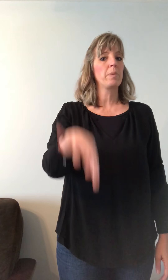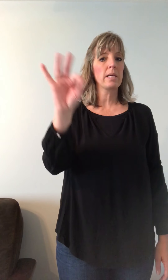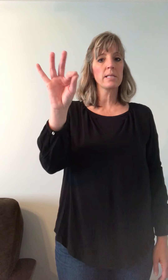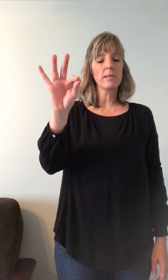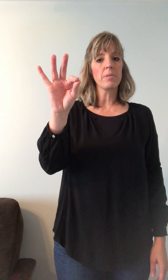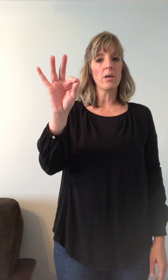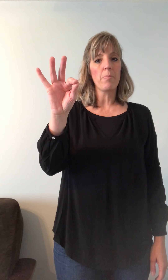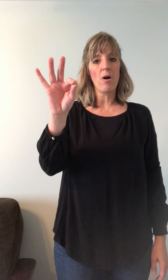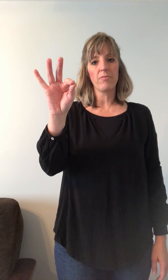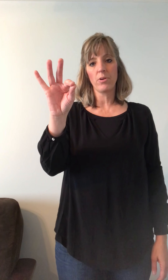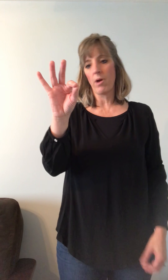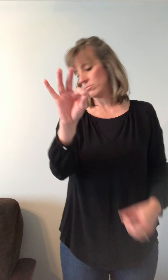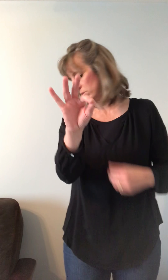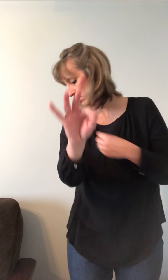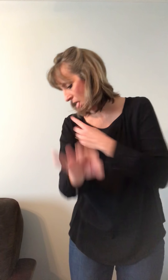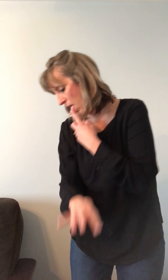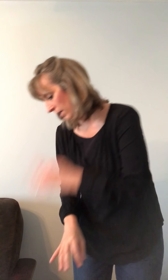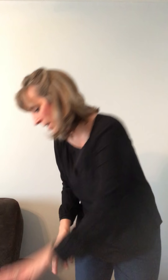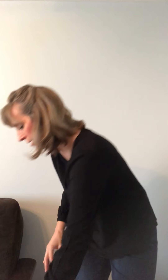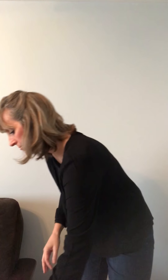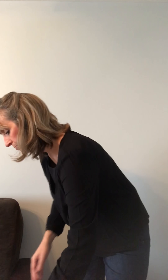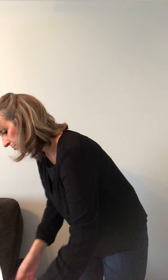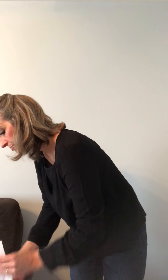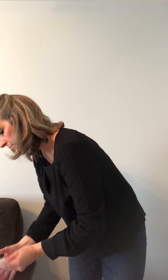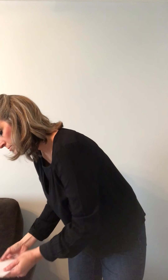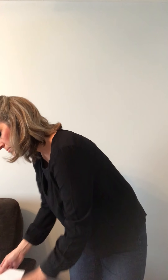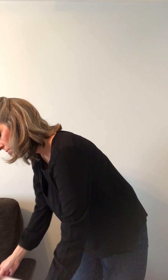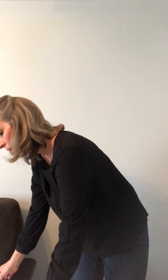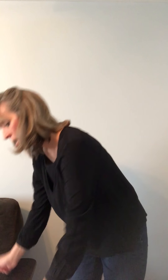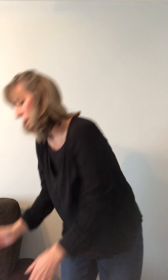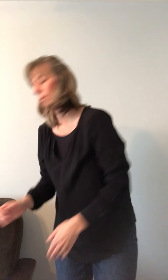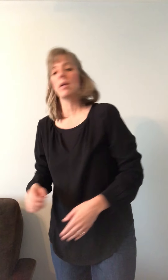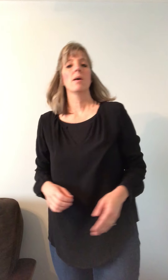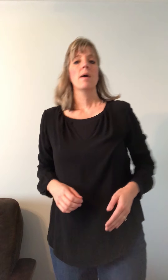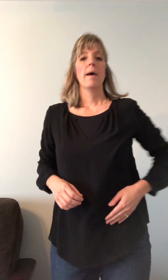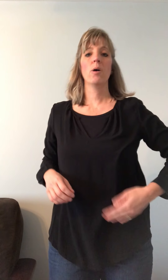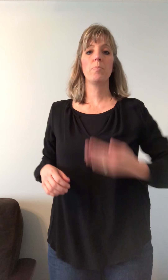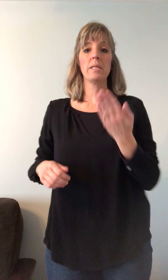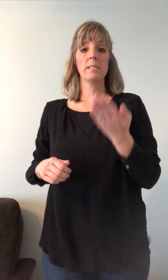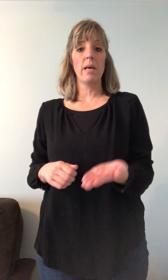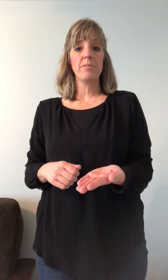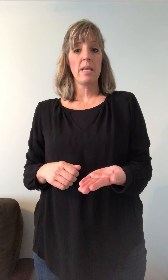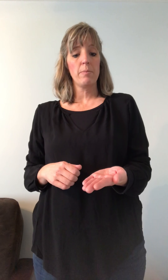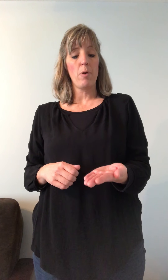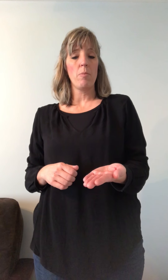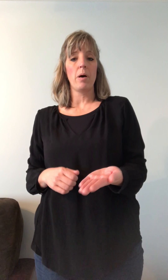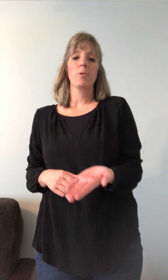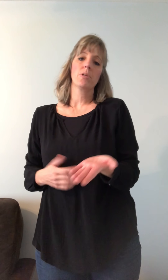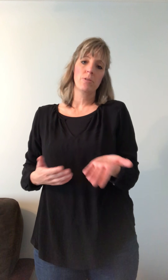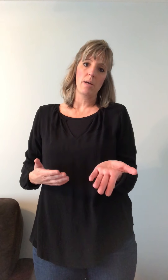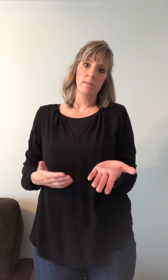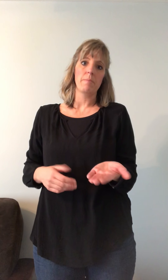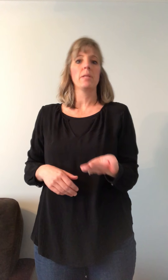picking something up off of the ground, okay? All right. Help is left hand, palm up, or your non-dominant